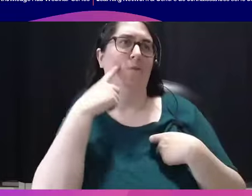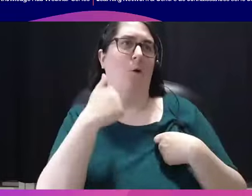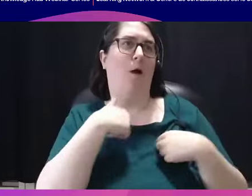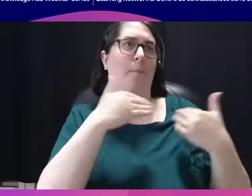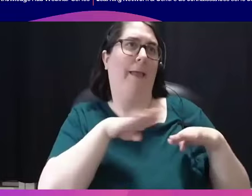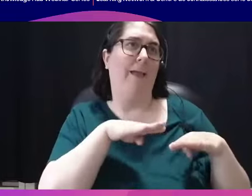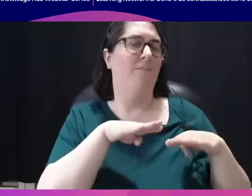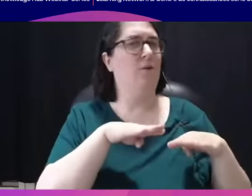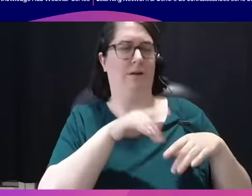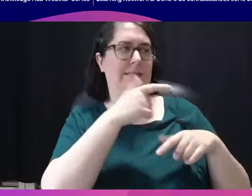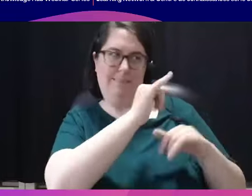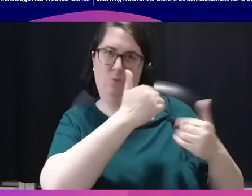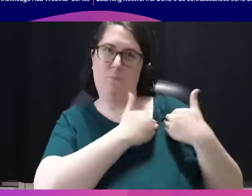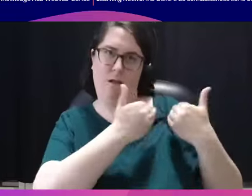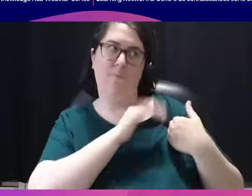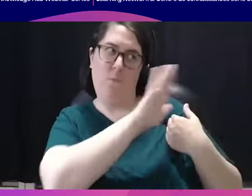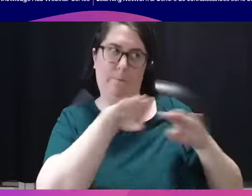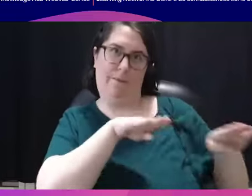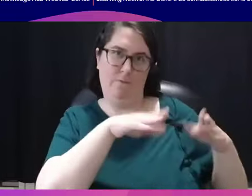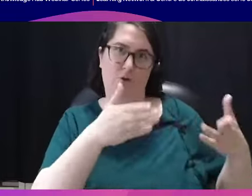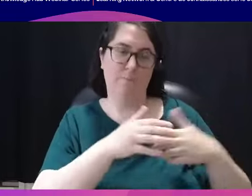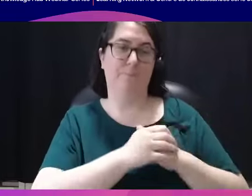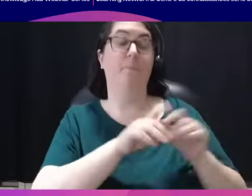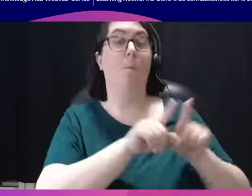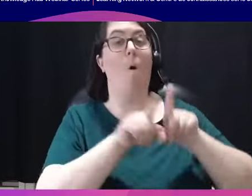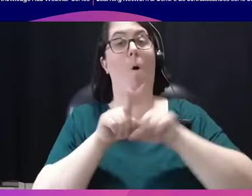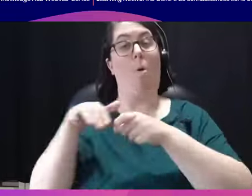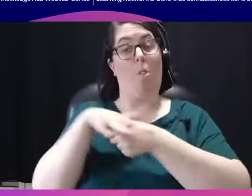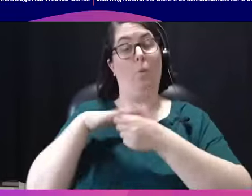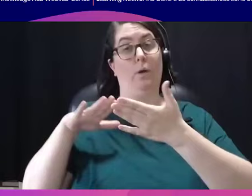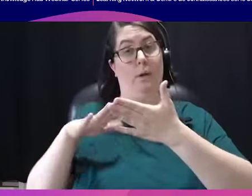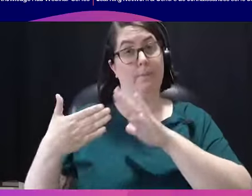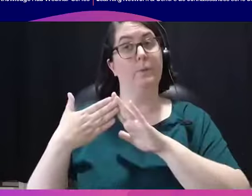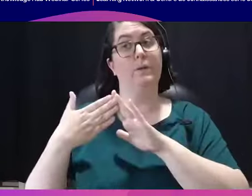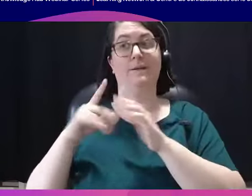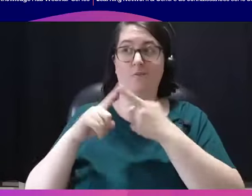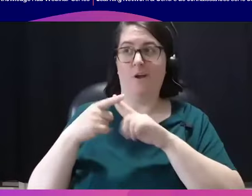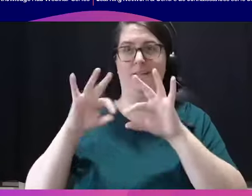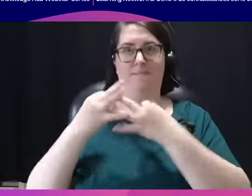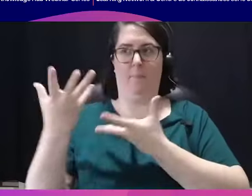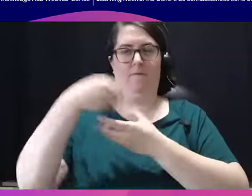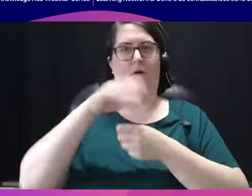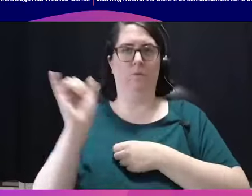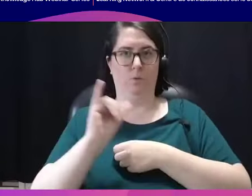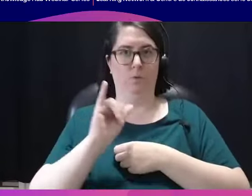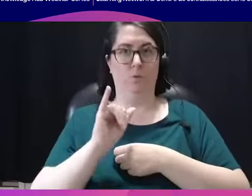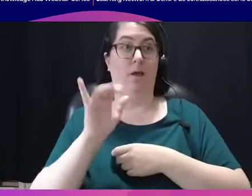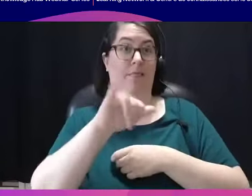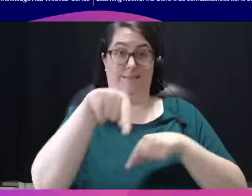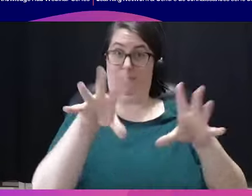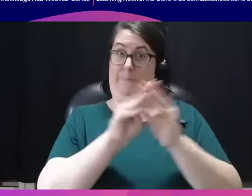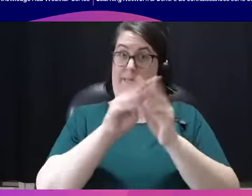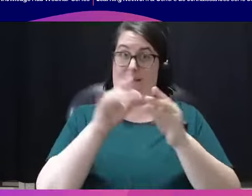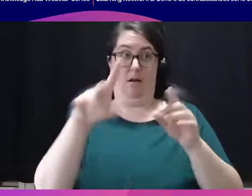this process. Lastly, this also involves local communities, families, and friends, and is participating in webinars like this to